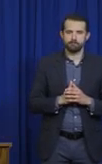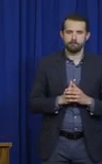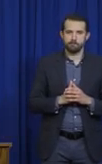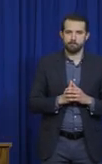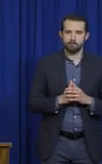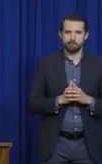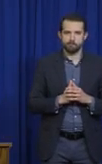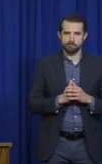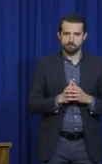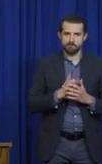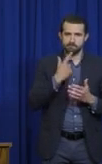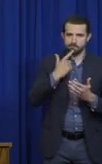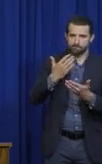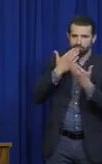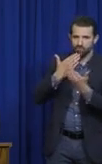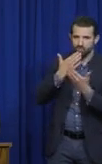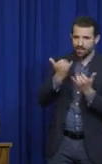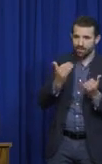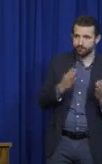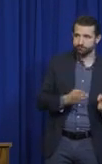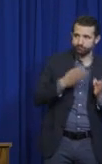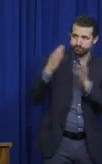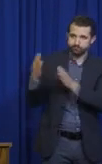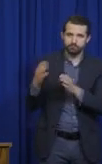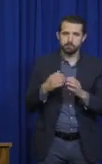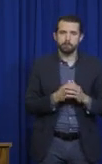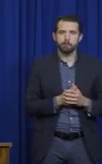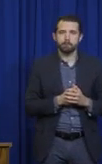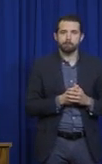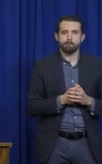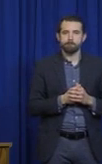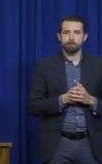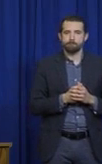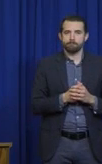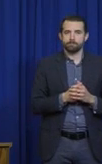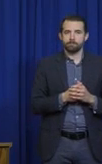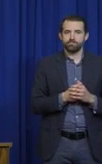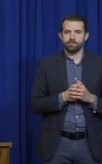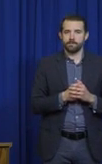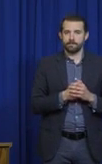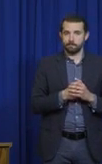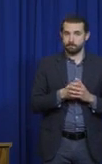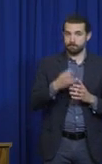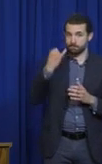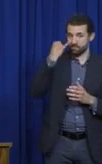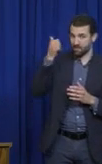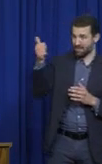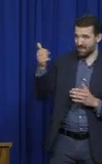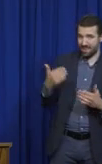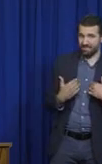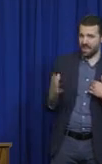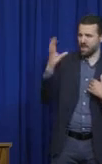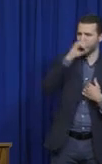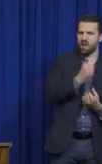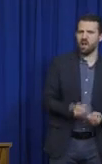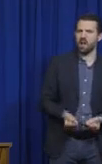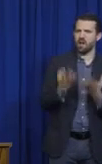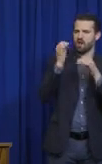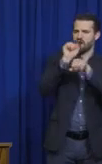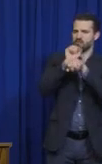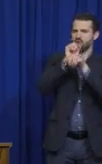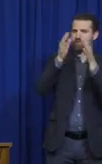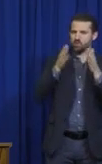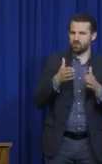Thank you, Dr. Shah. And then Commissioner Fortman, I was wondering if you had an estimate of the number of workers who will be